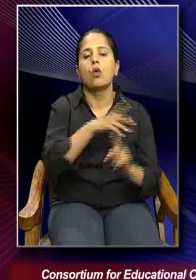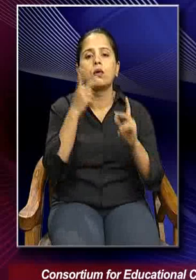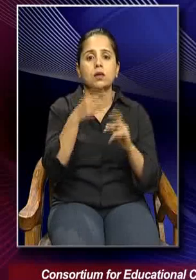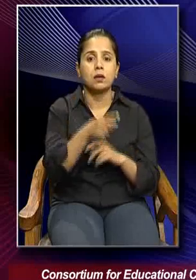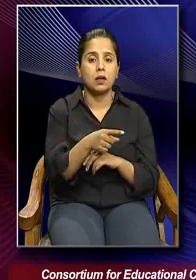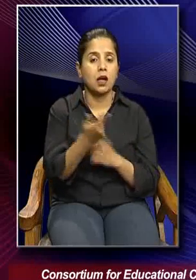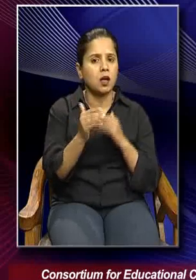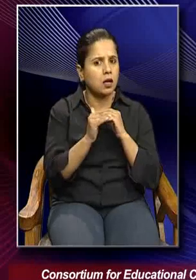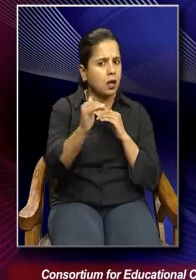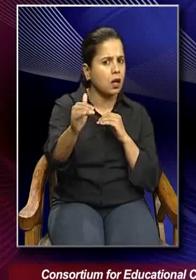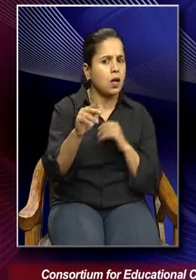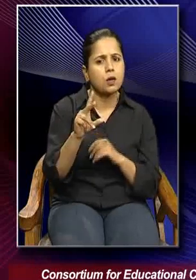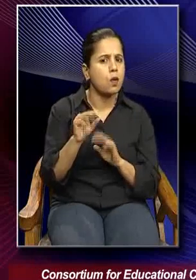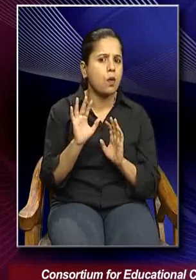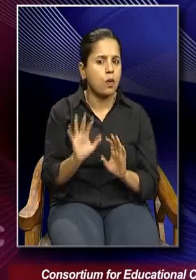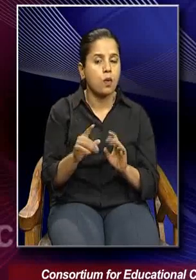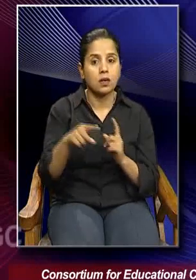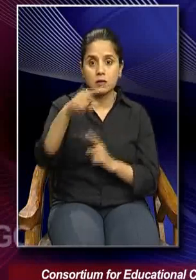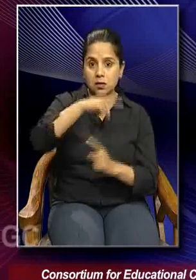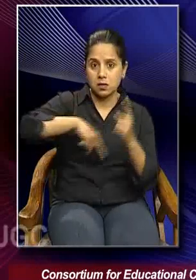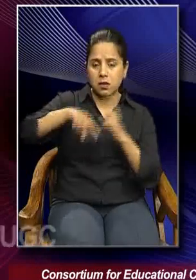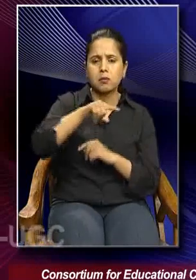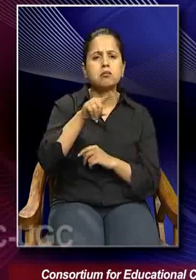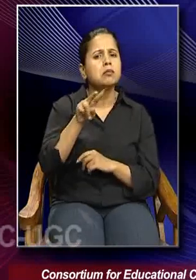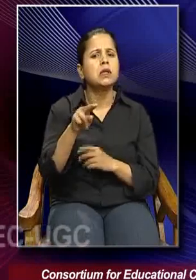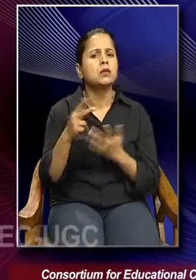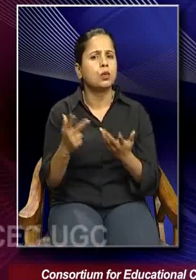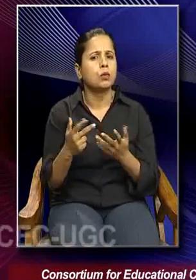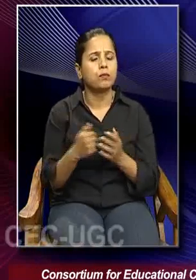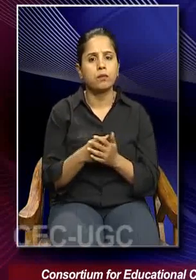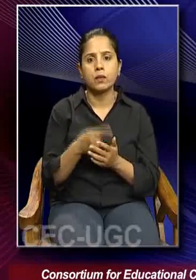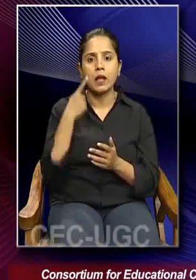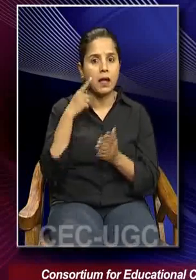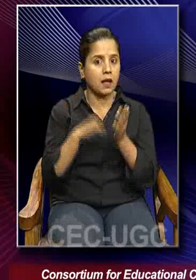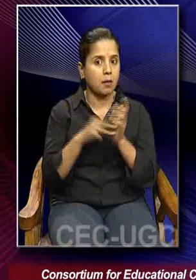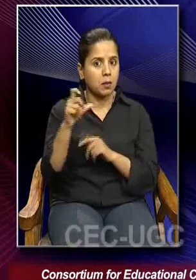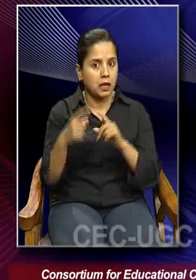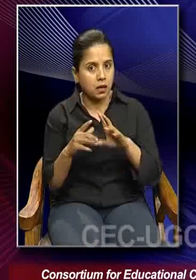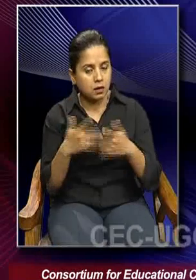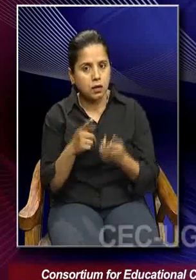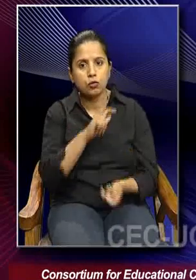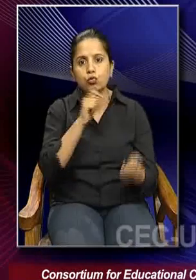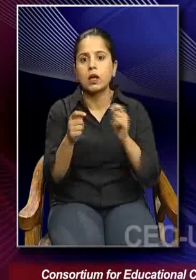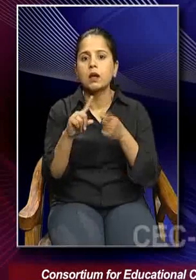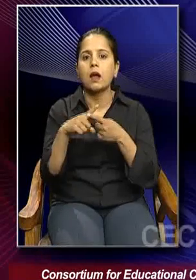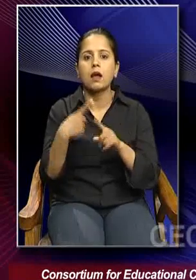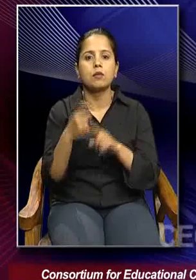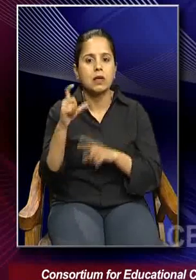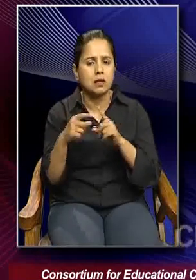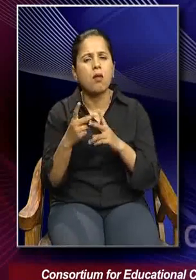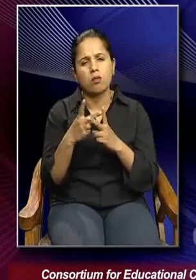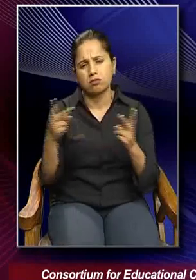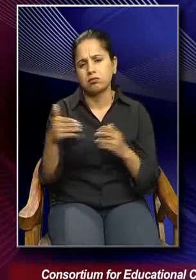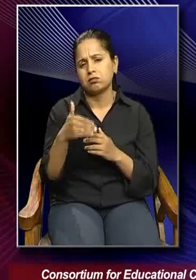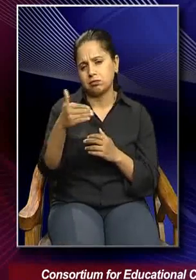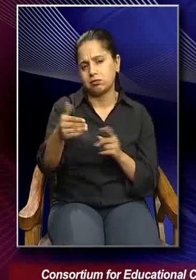nature, and it's not linear. So, being cyclic, it means implicit becoming explicit, and so on and so forth.